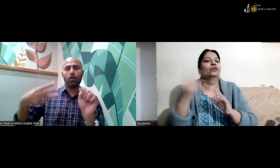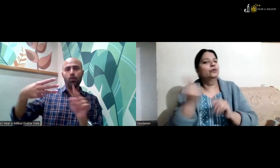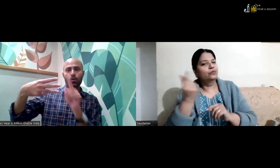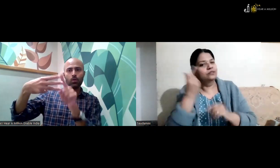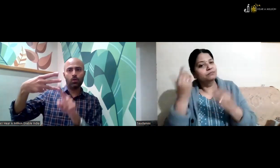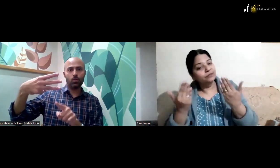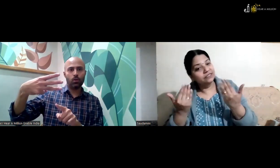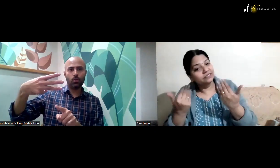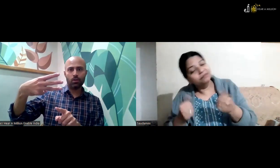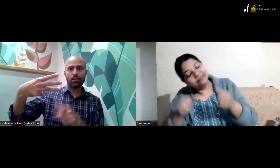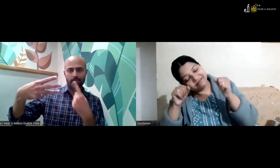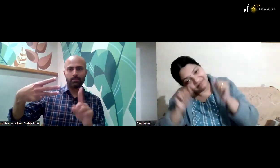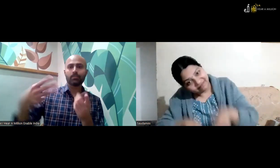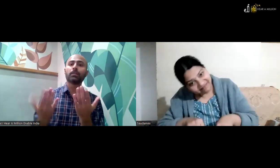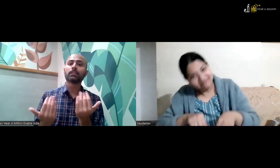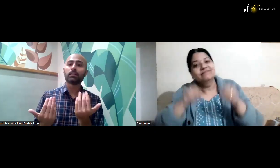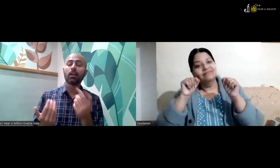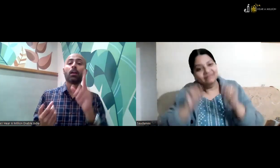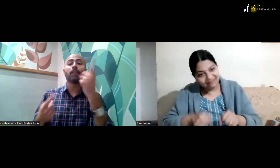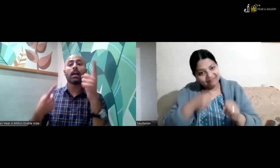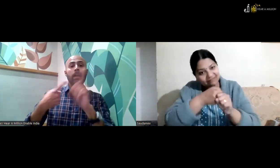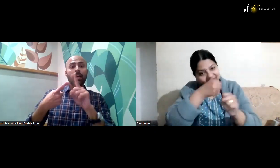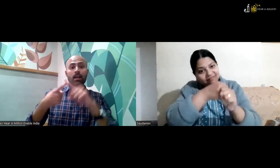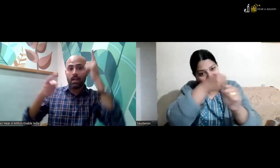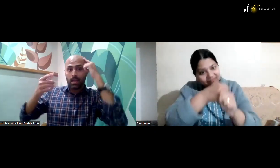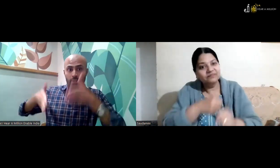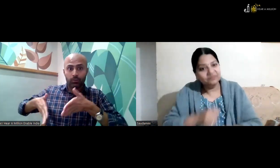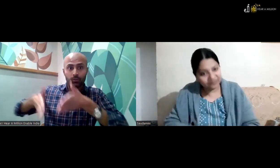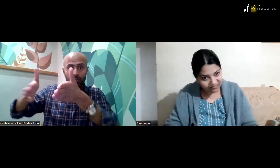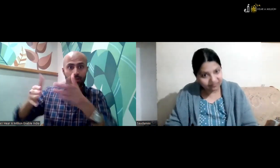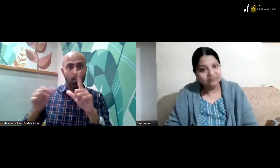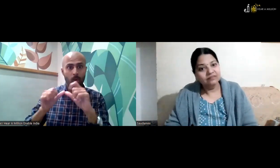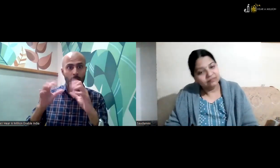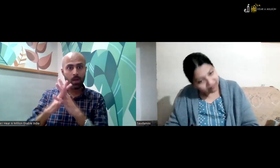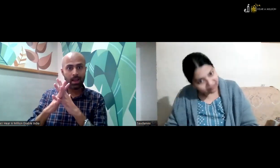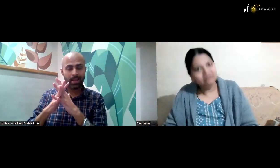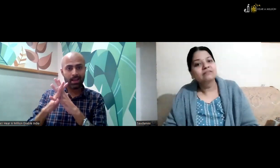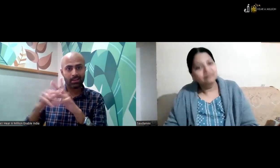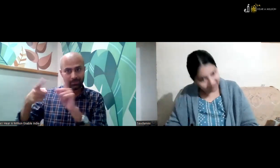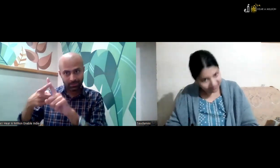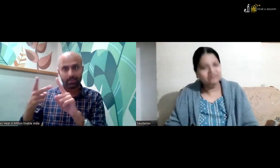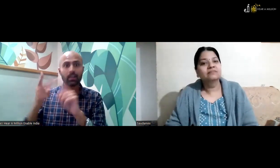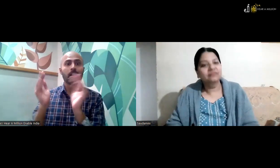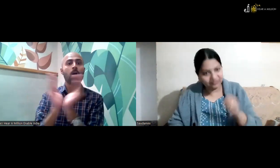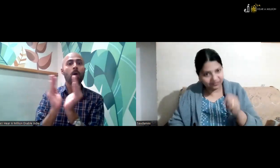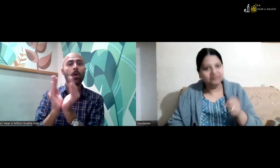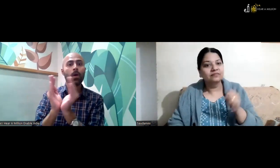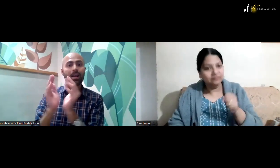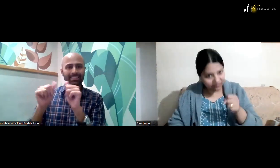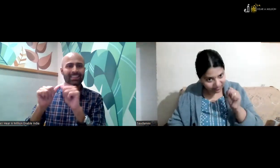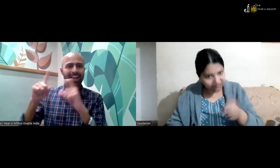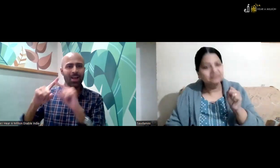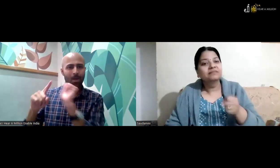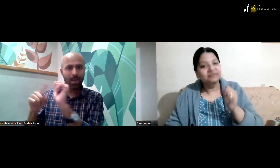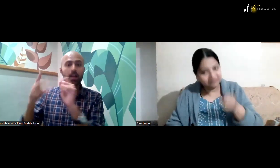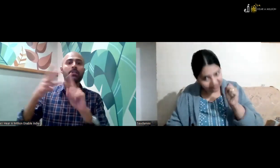Okay, so this is how laws can help us. Okay, so you are saying that there is